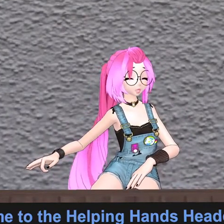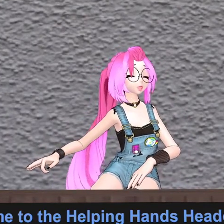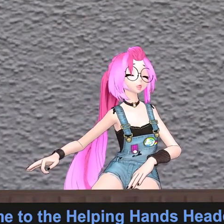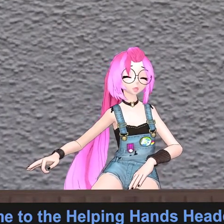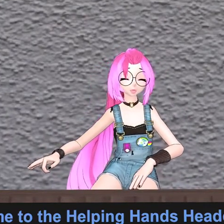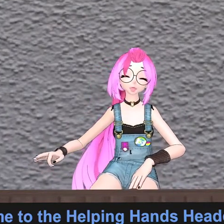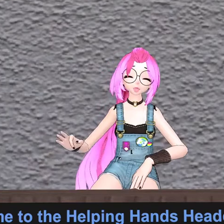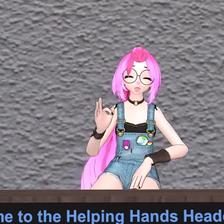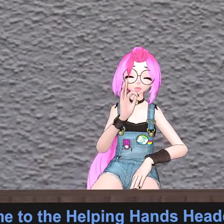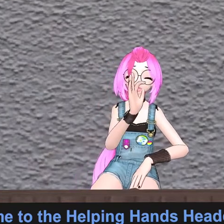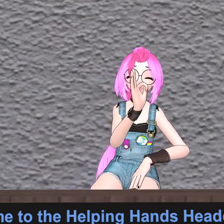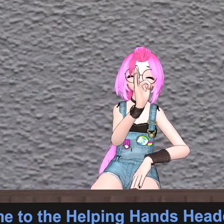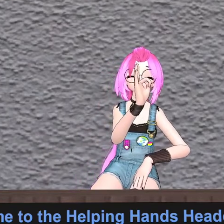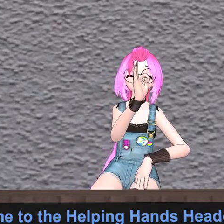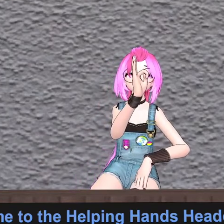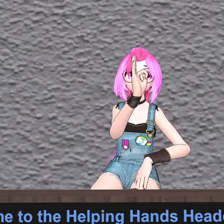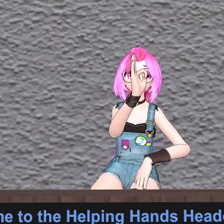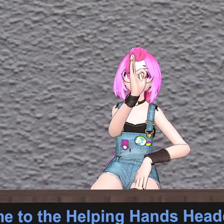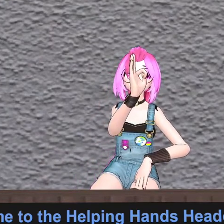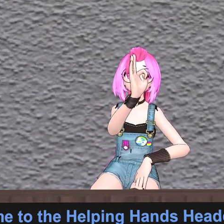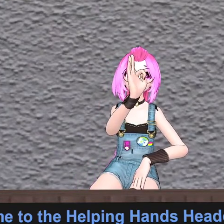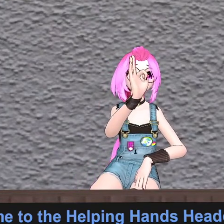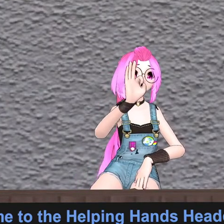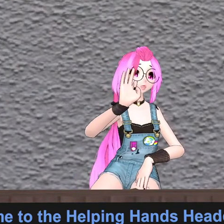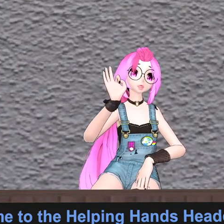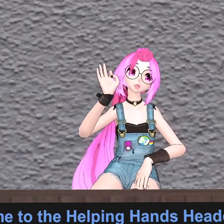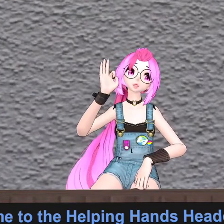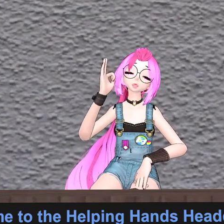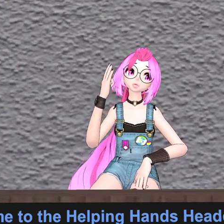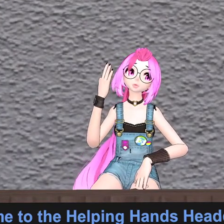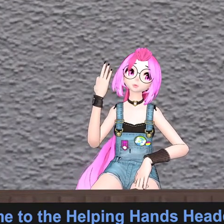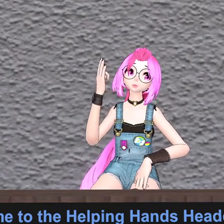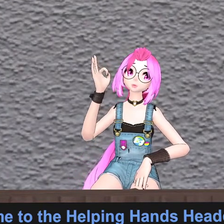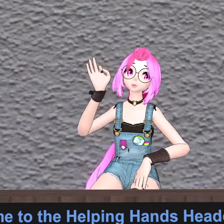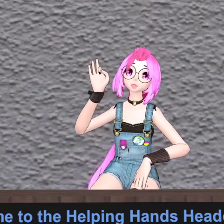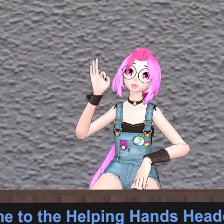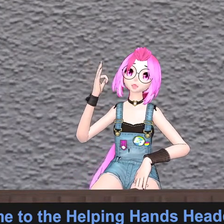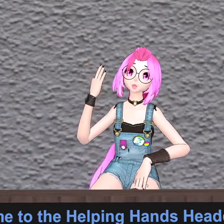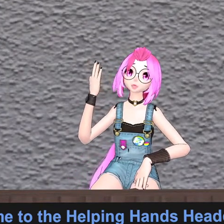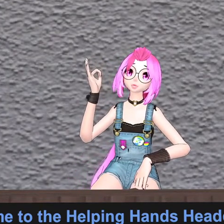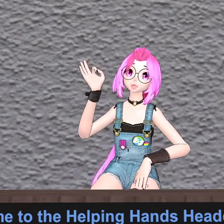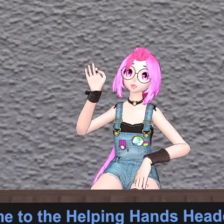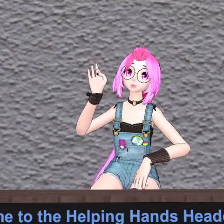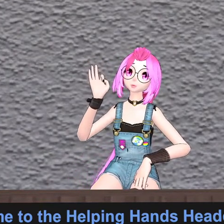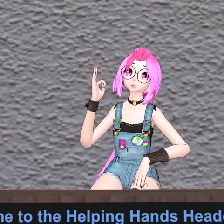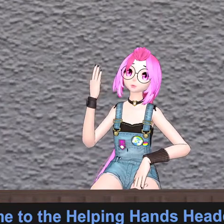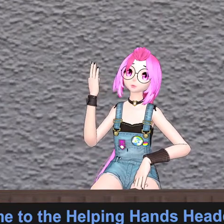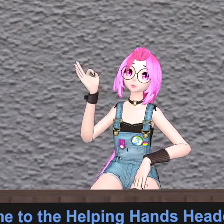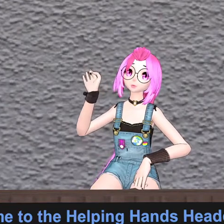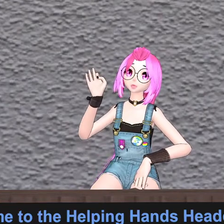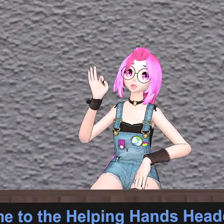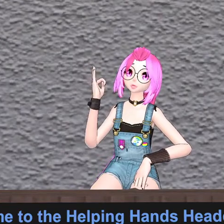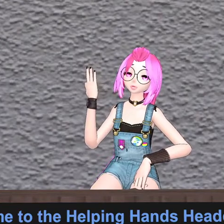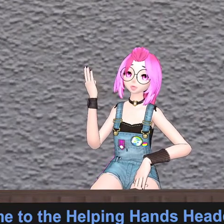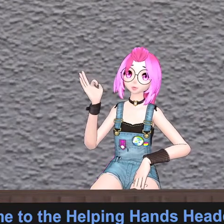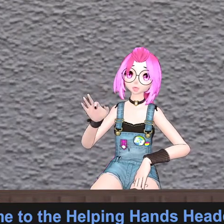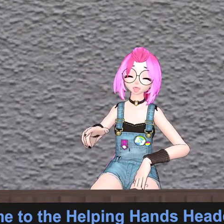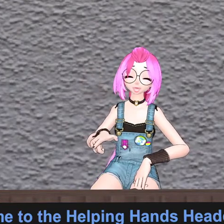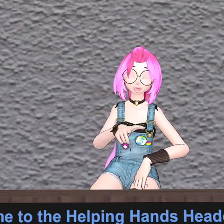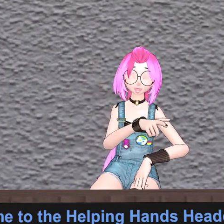Good. Okay, it looks like a few of you guys forgot. That's okay. You have an F hand, F for French, and you twist, twist next to